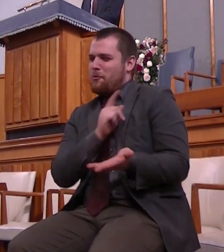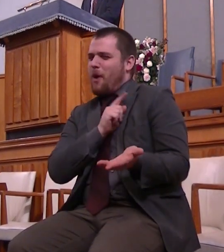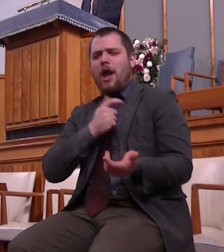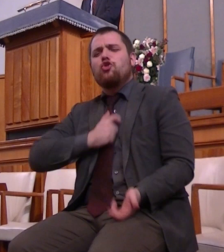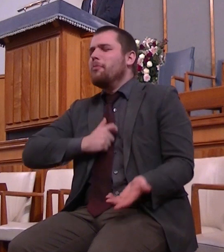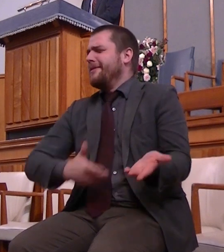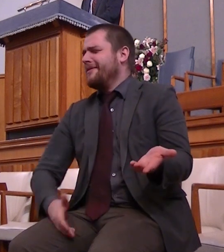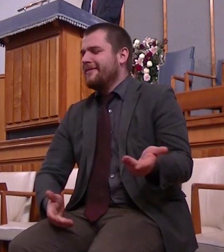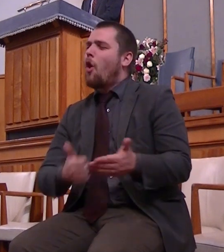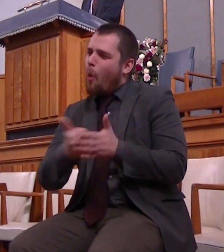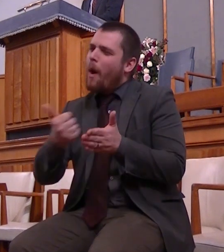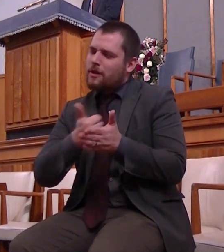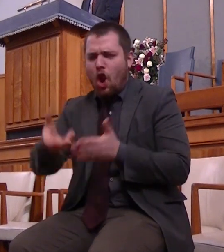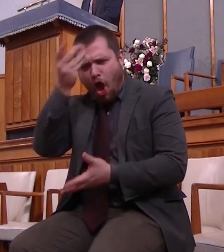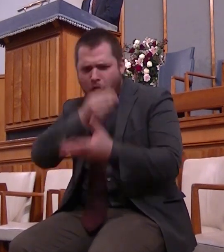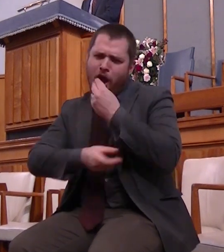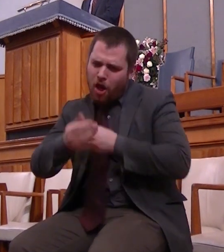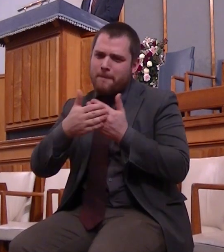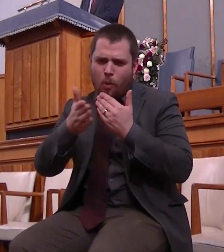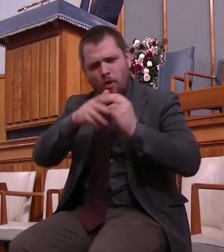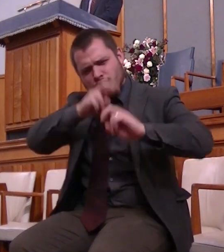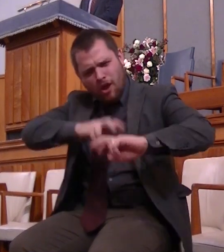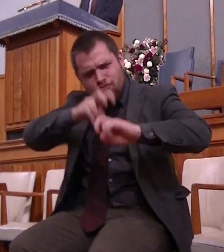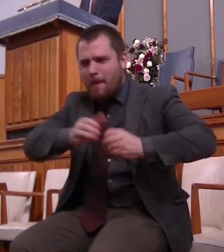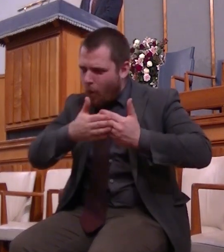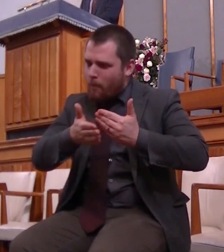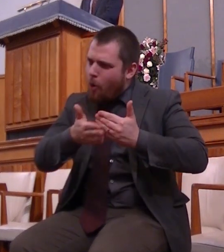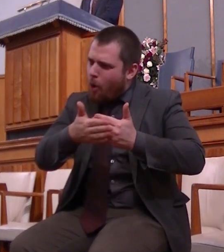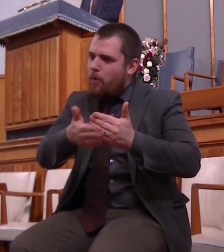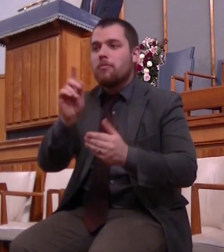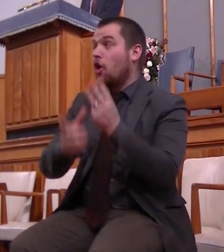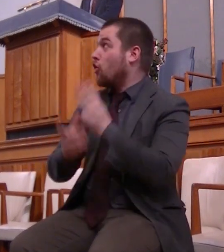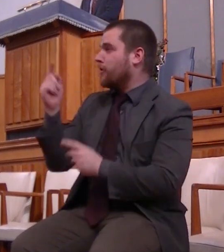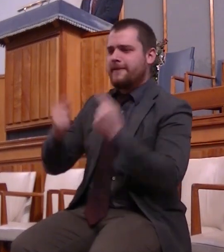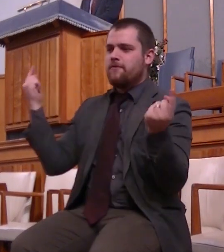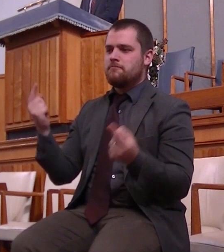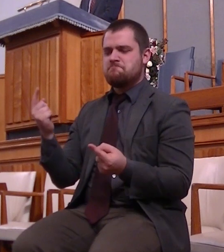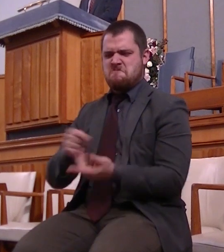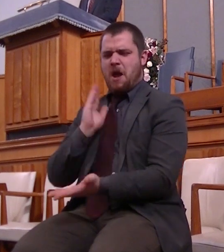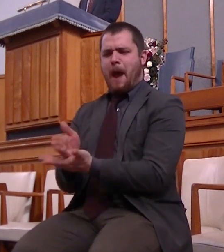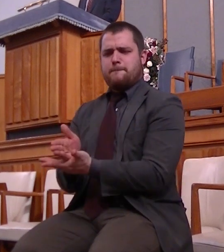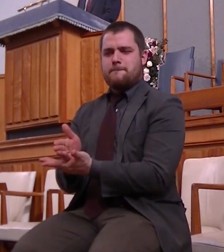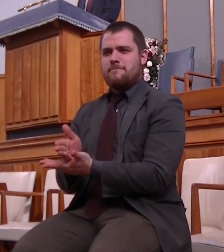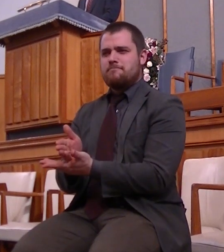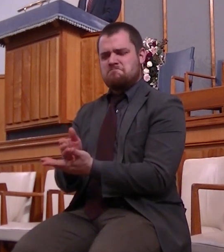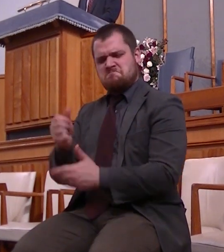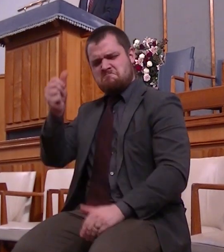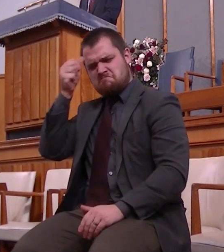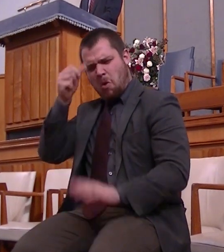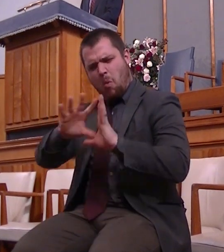and discovering and looking. There are no doubtful areas in God's knowledge. He knows all